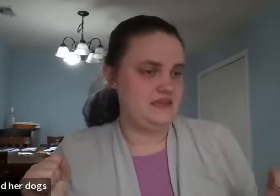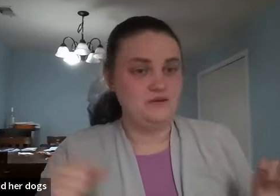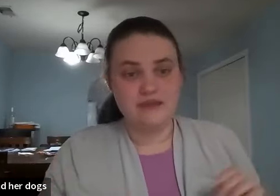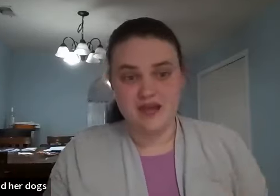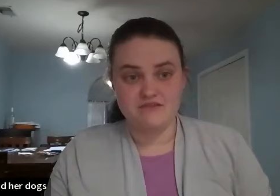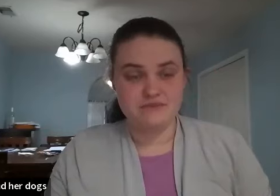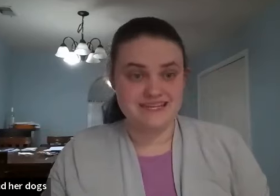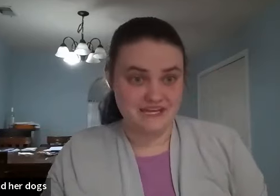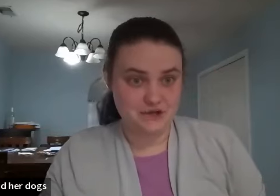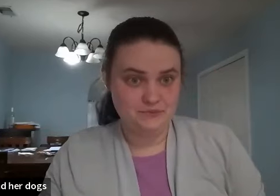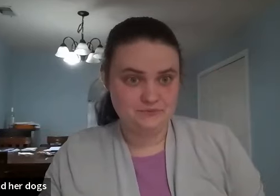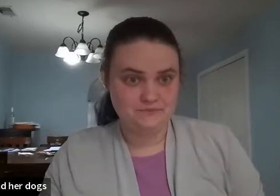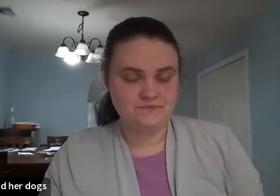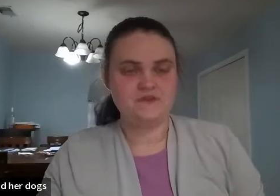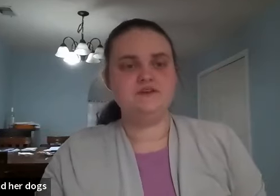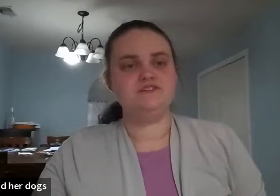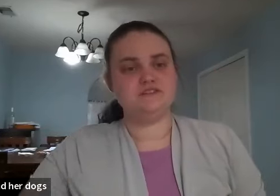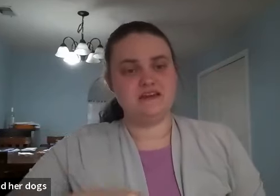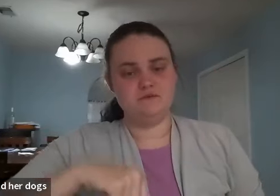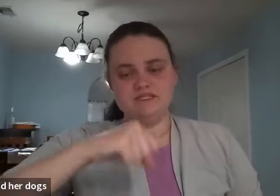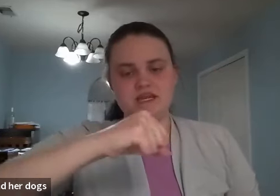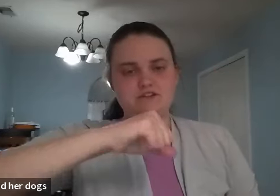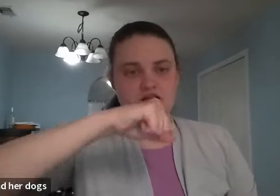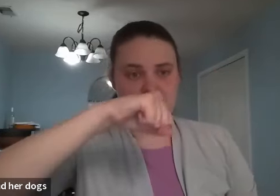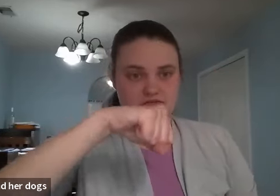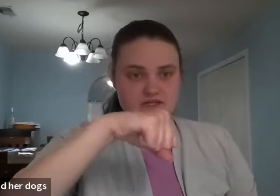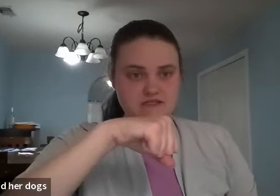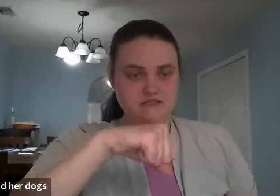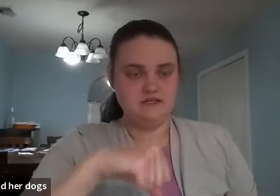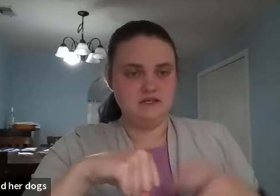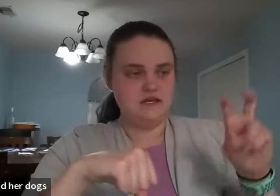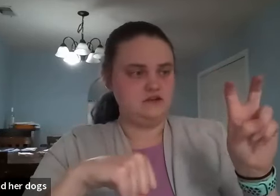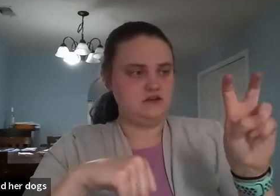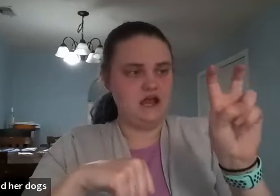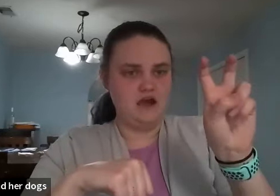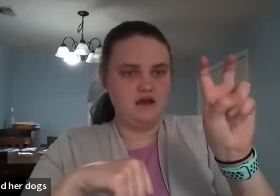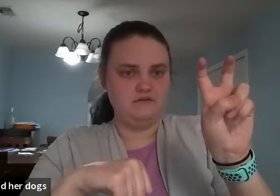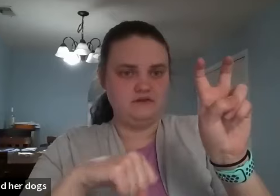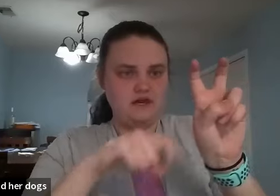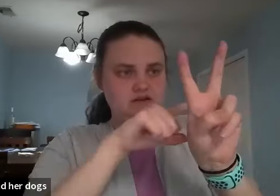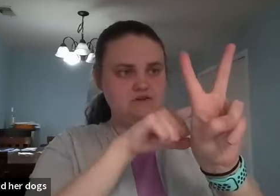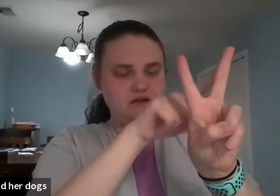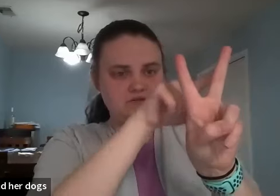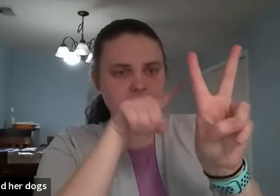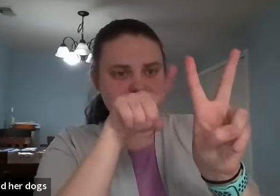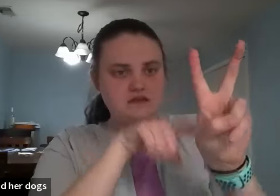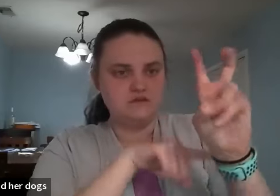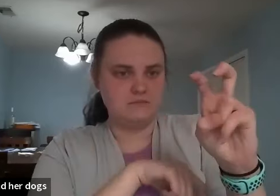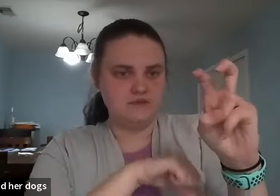Then we have potato. So the sign for potatoes, you're going to have a fist and you're going to have kind of, you're going to have a V, you're going to bend